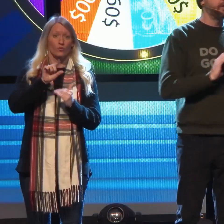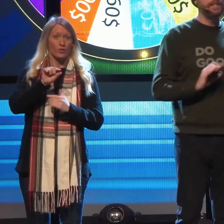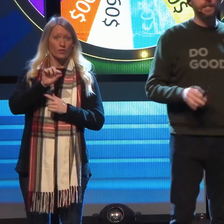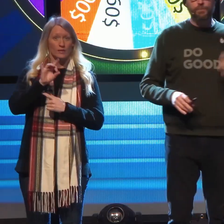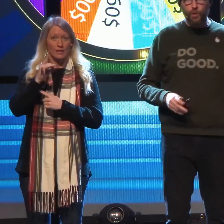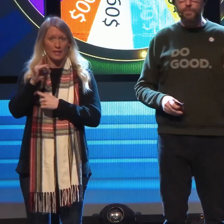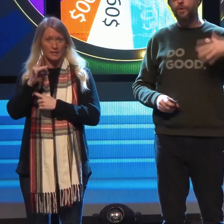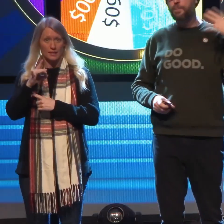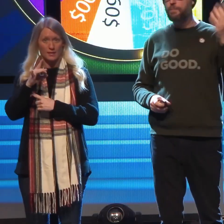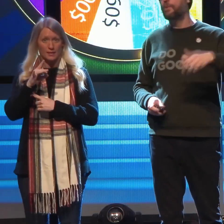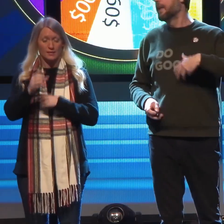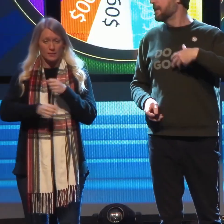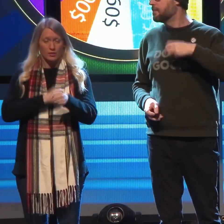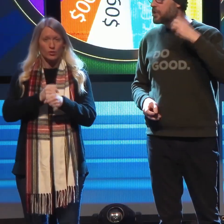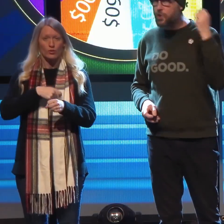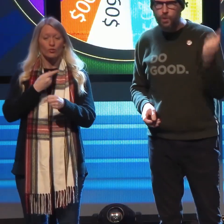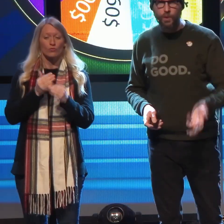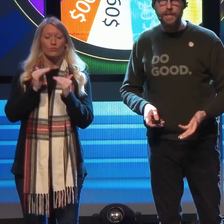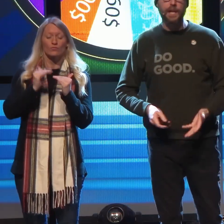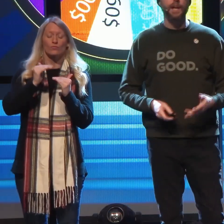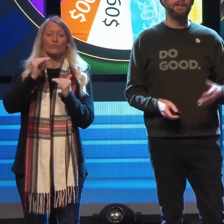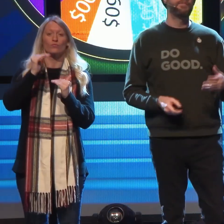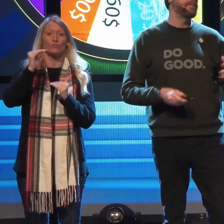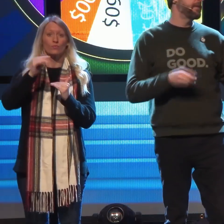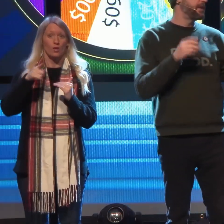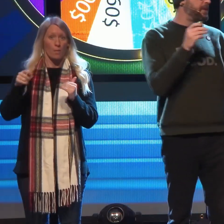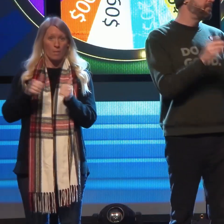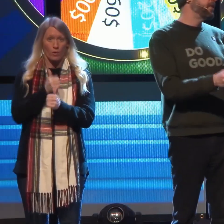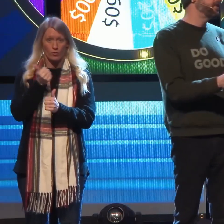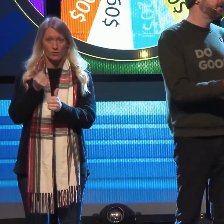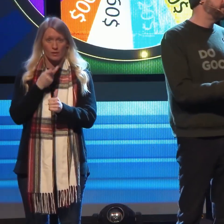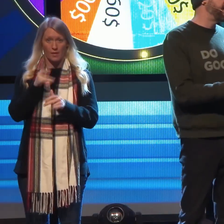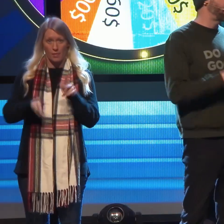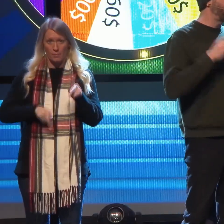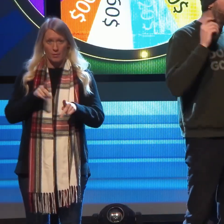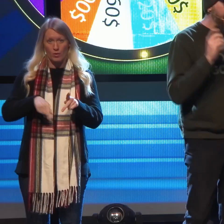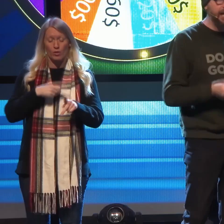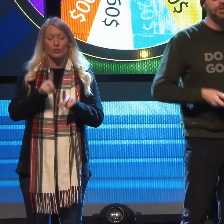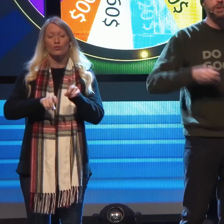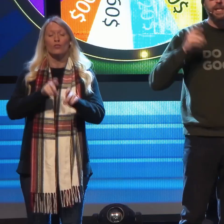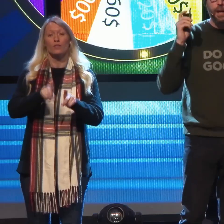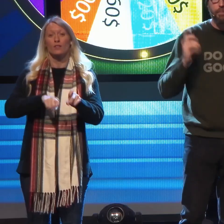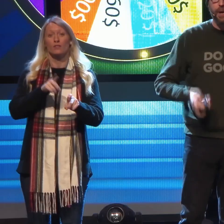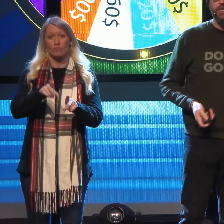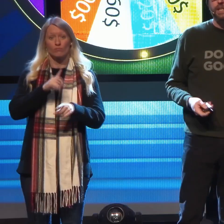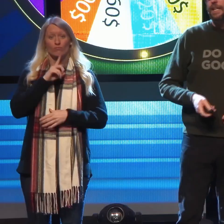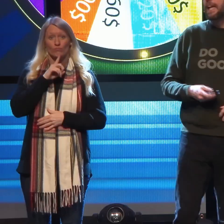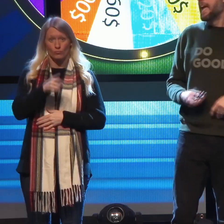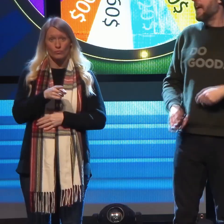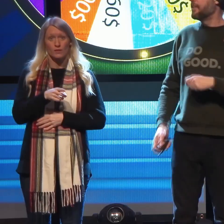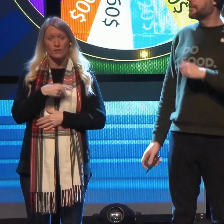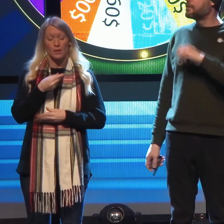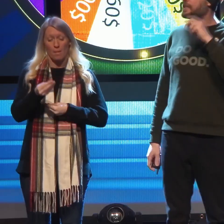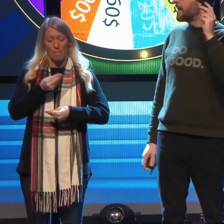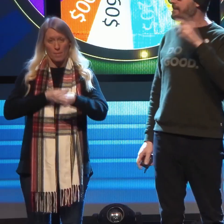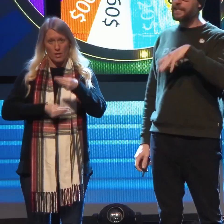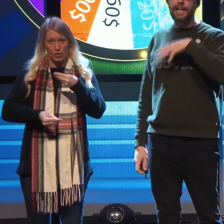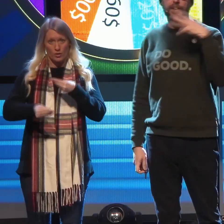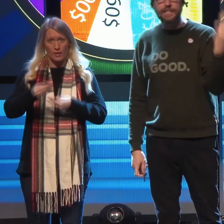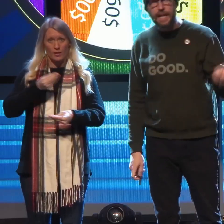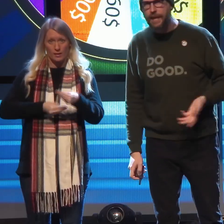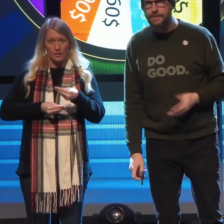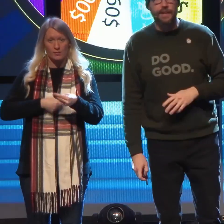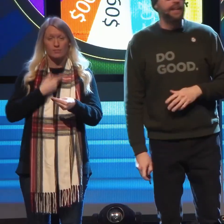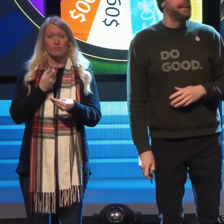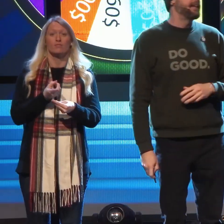do these surveys, that more and more people, the majority of the people that are surveyed are actually budgeting. And they're doing that to get